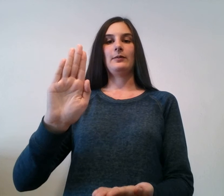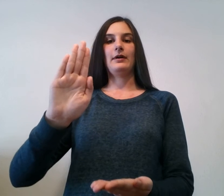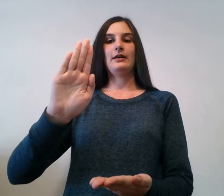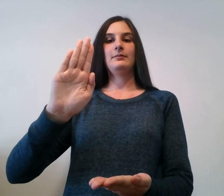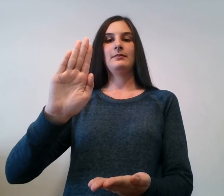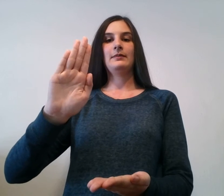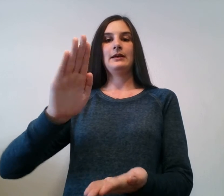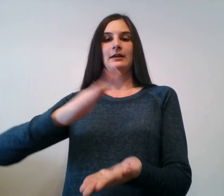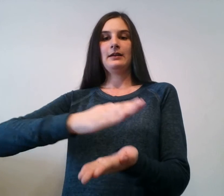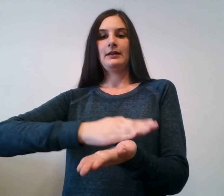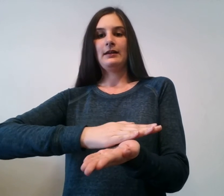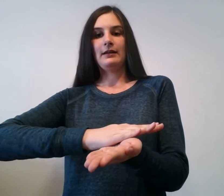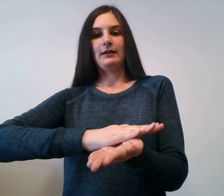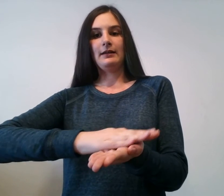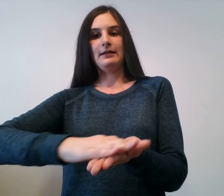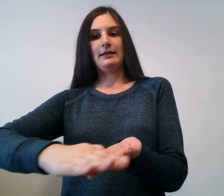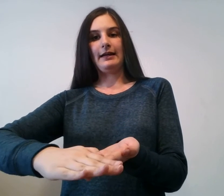bottom. Nice.